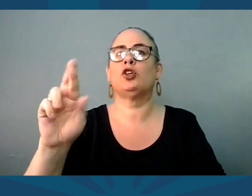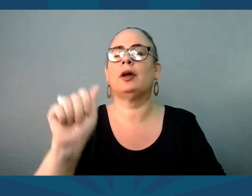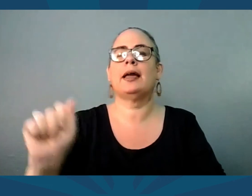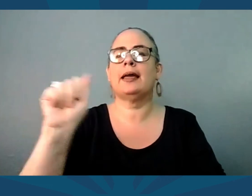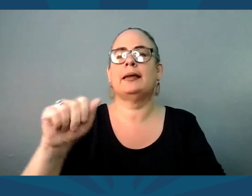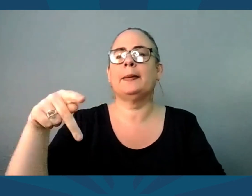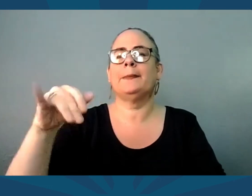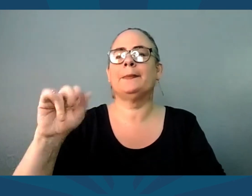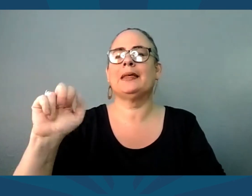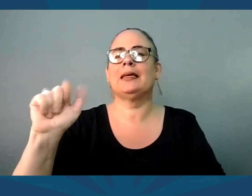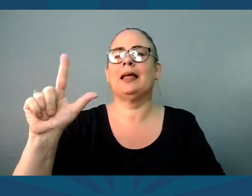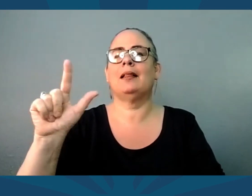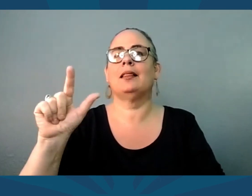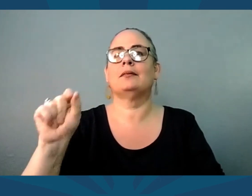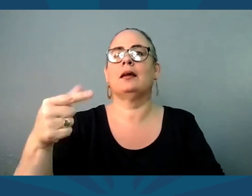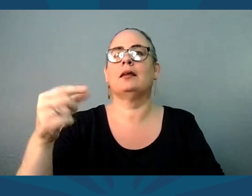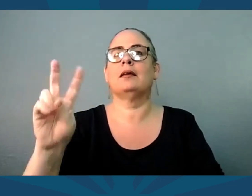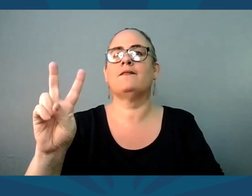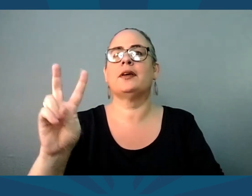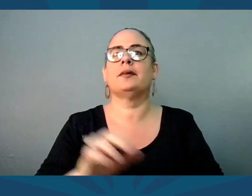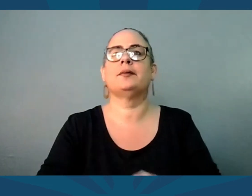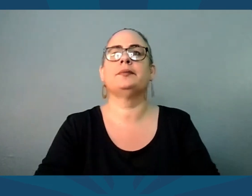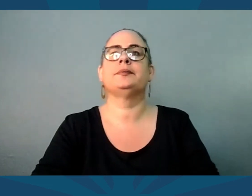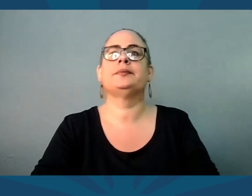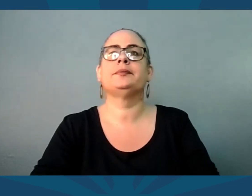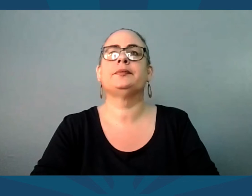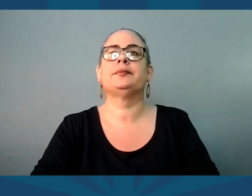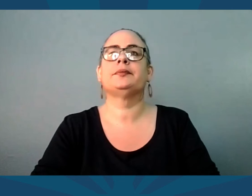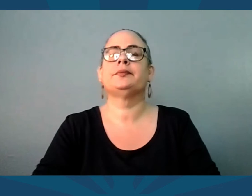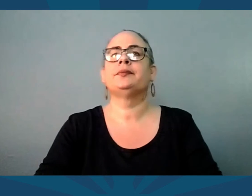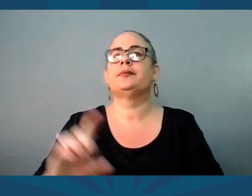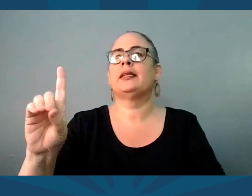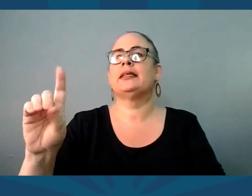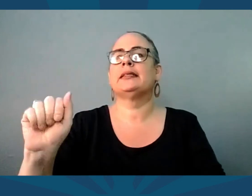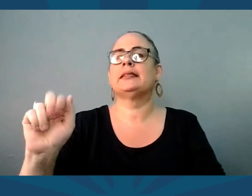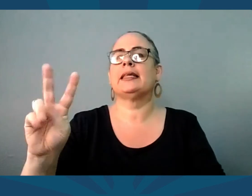Recorder at pinal.gov.